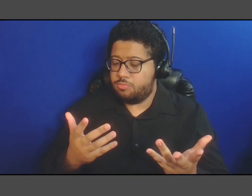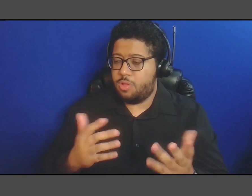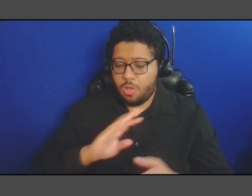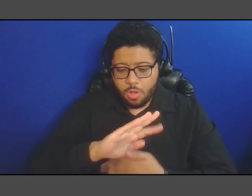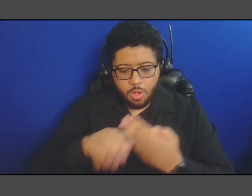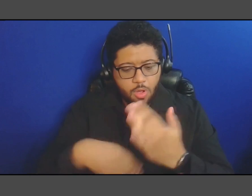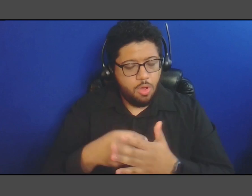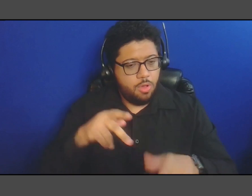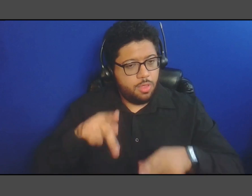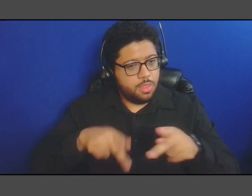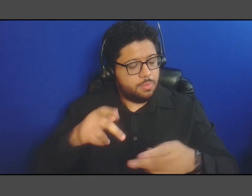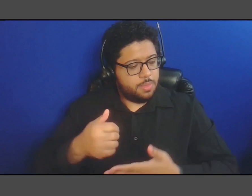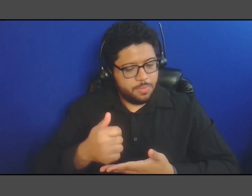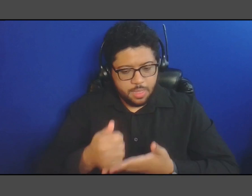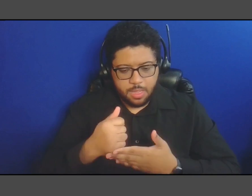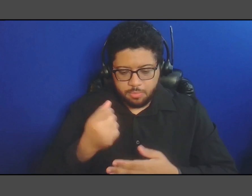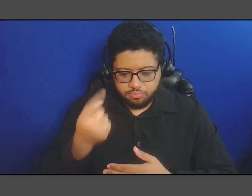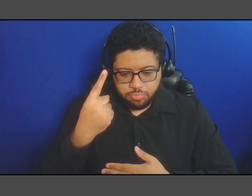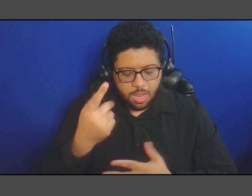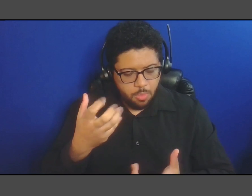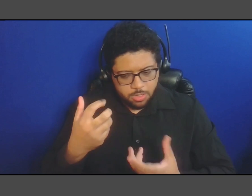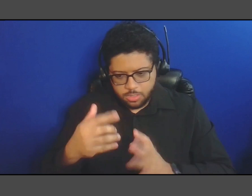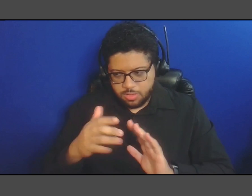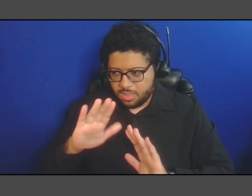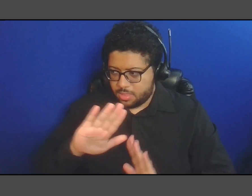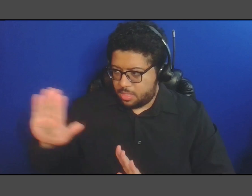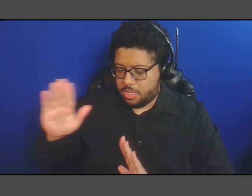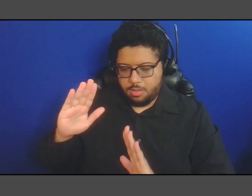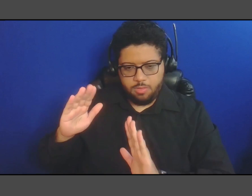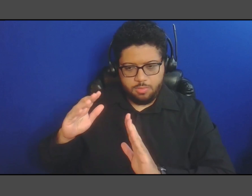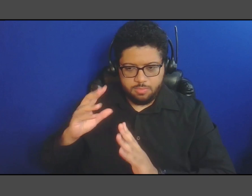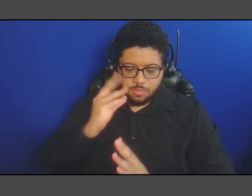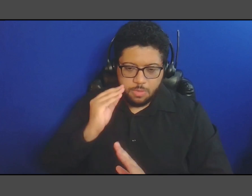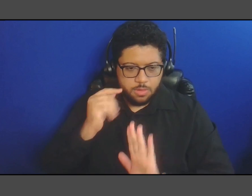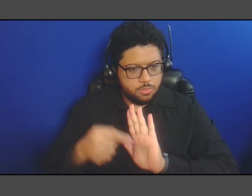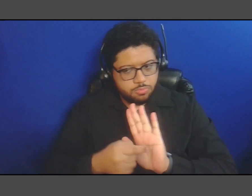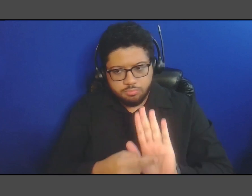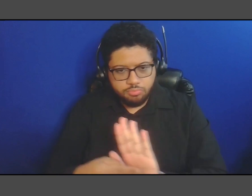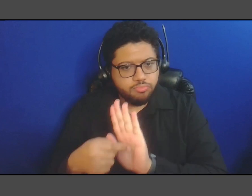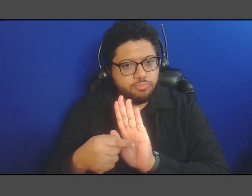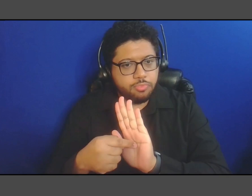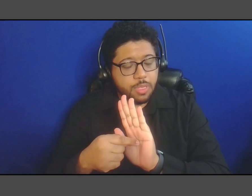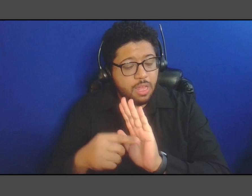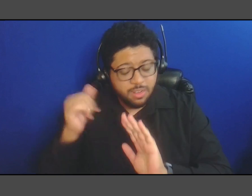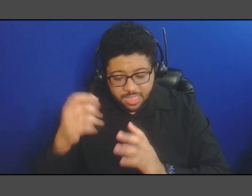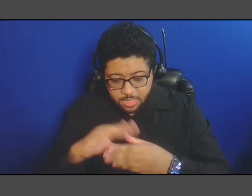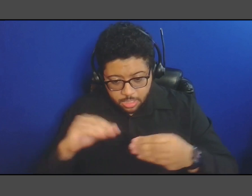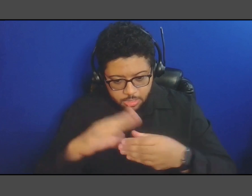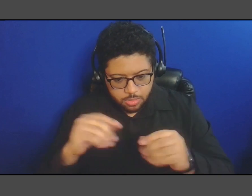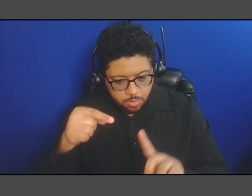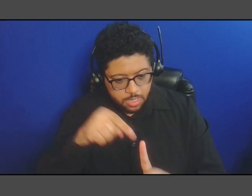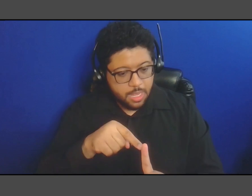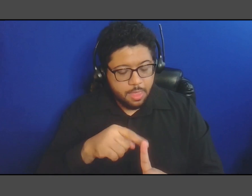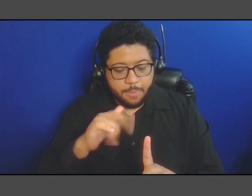stories. These stories have to be told from the lens of the people who experienced